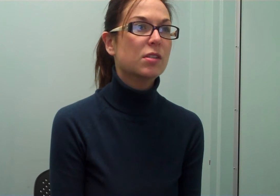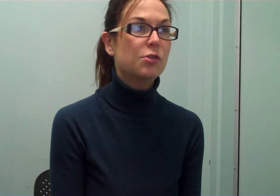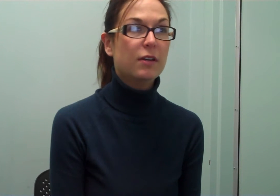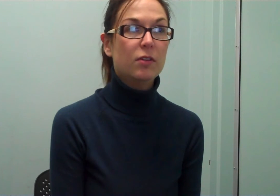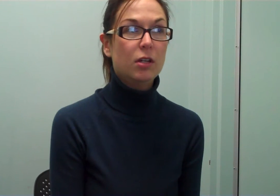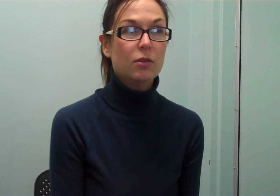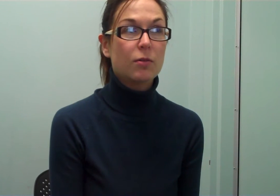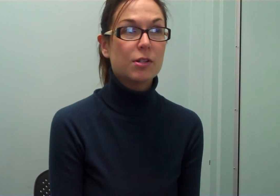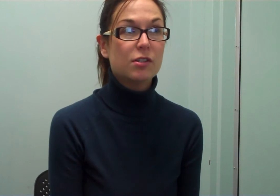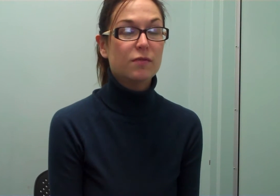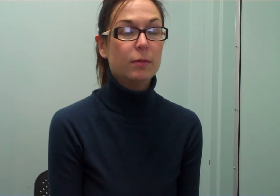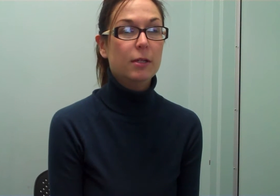Did you have any other questions for me?